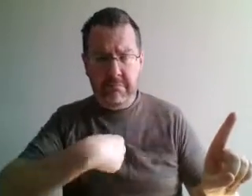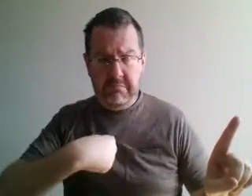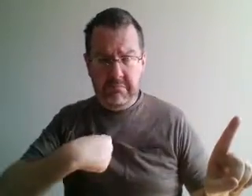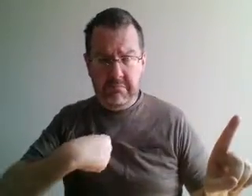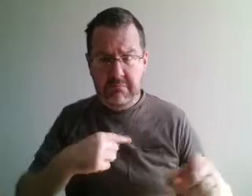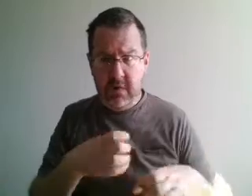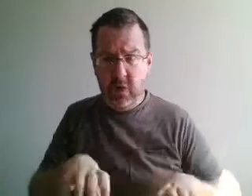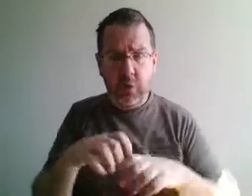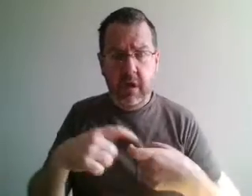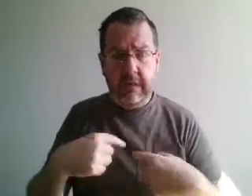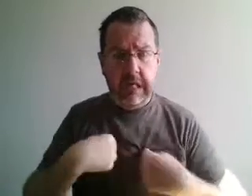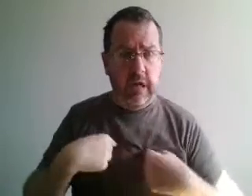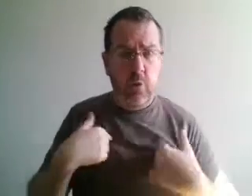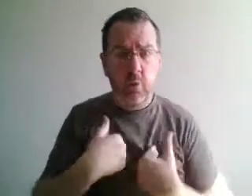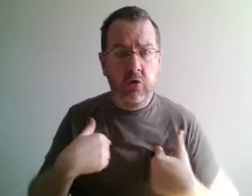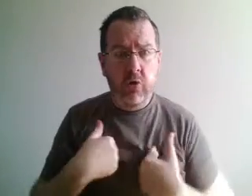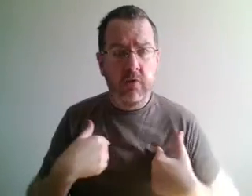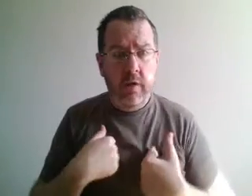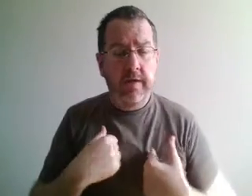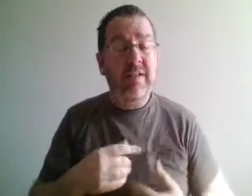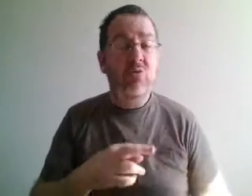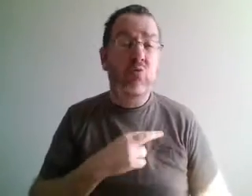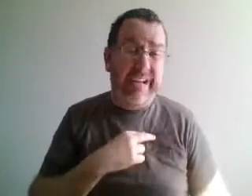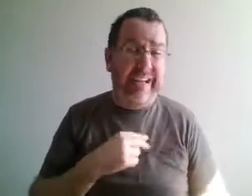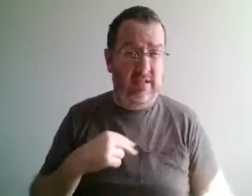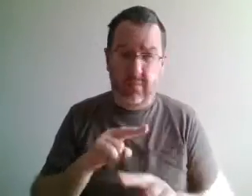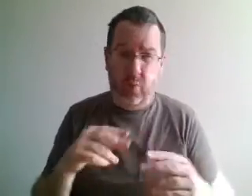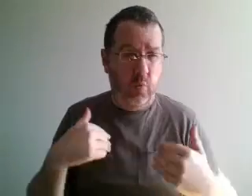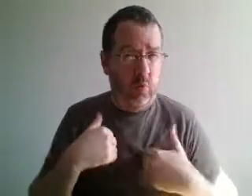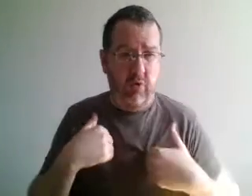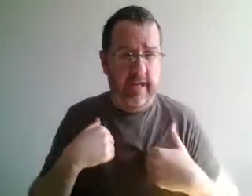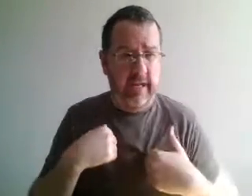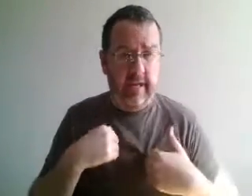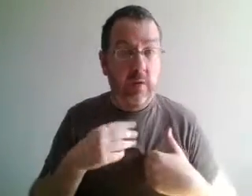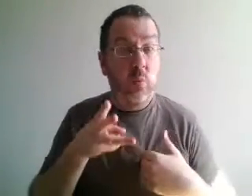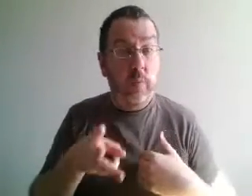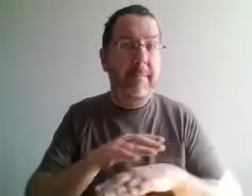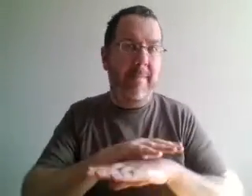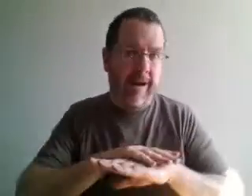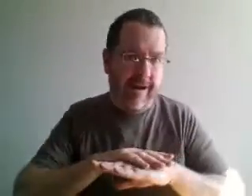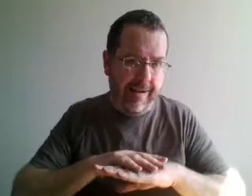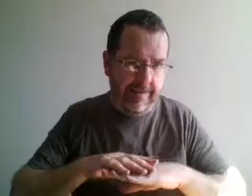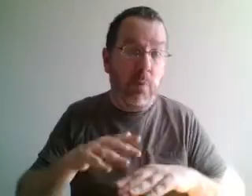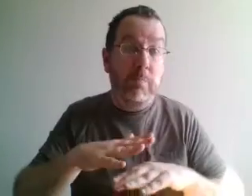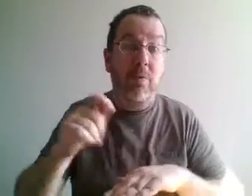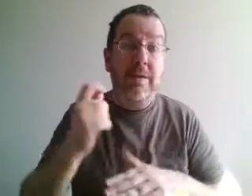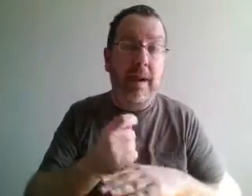vulnerable populations that we really need to protect. So don't be embarrassed. This is the best way is test,